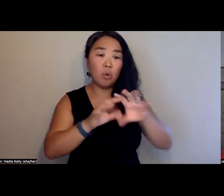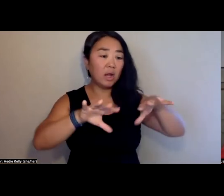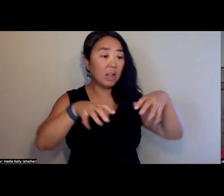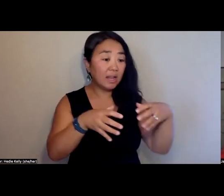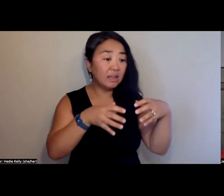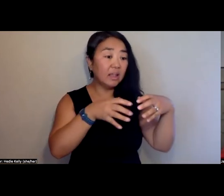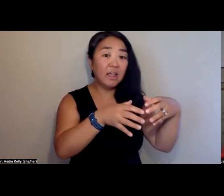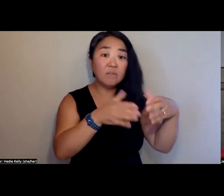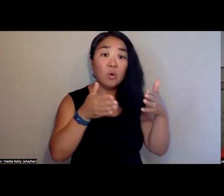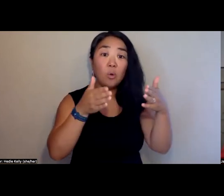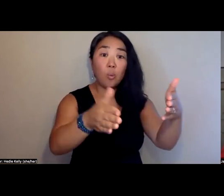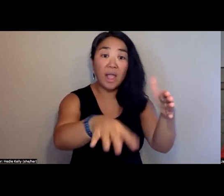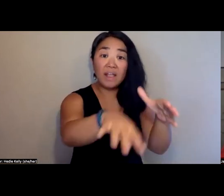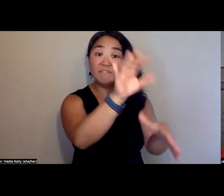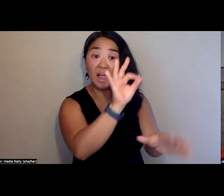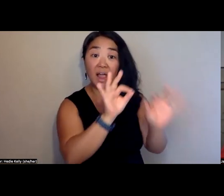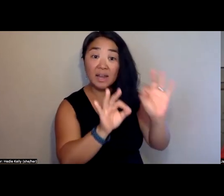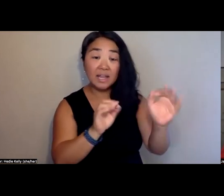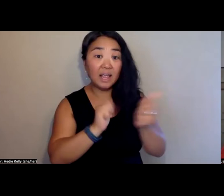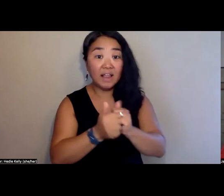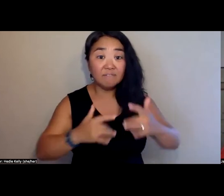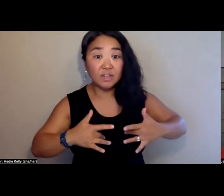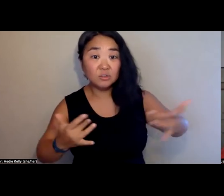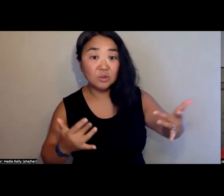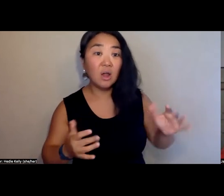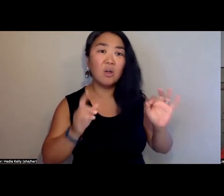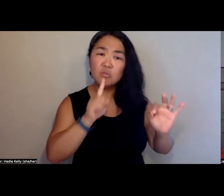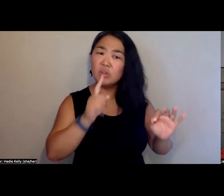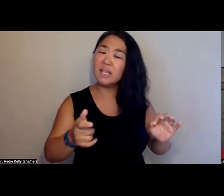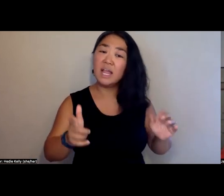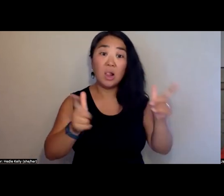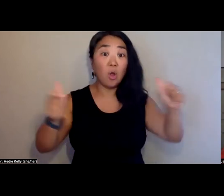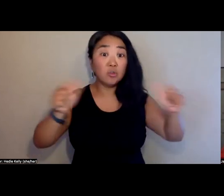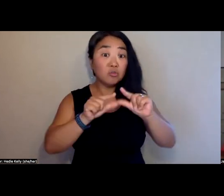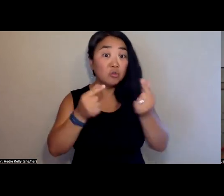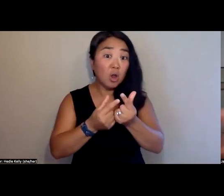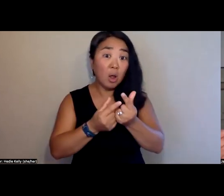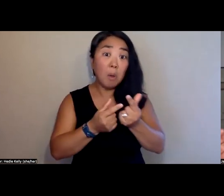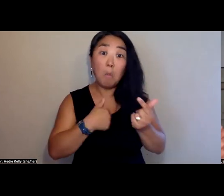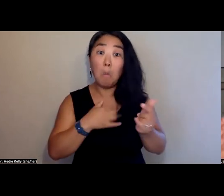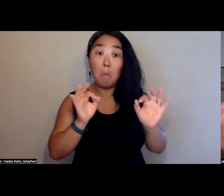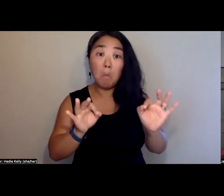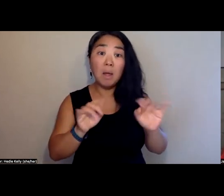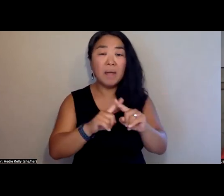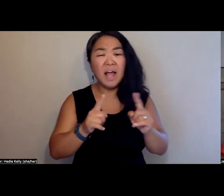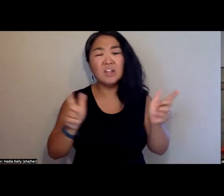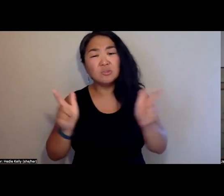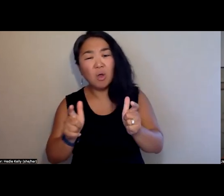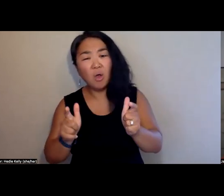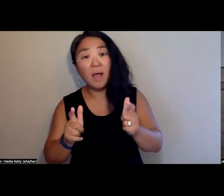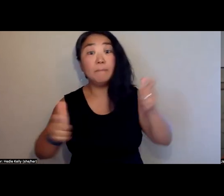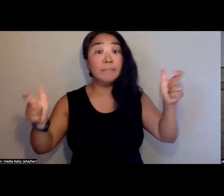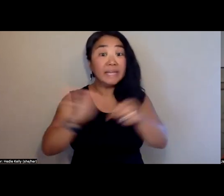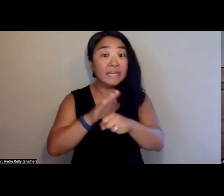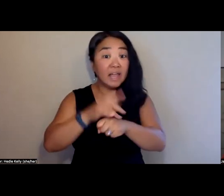adventure? Because I've done this with larger groups and it's better to keep the group a little small so that big enough for safety, but small enough